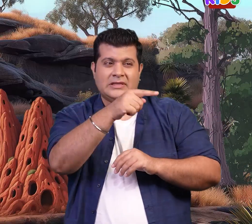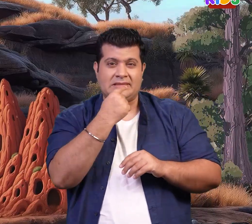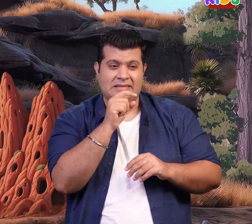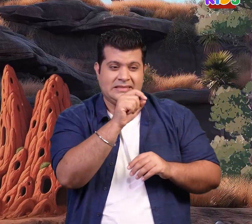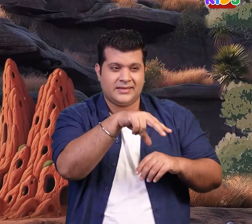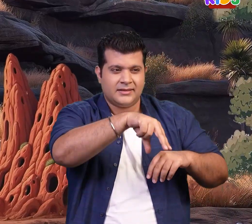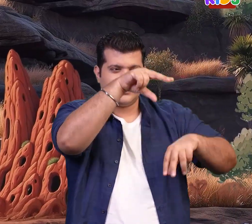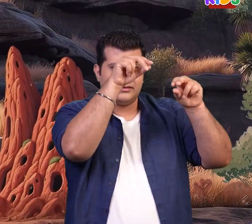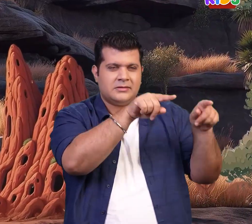castle.